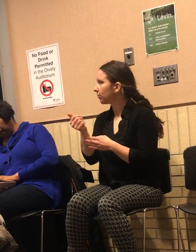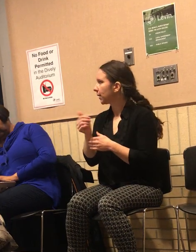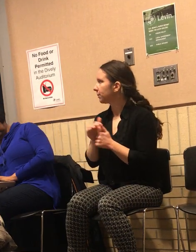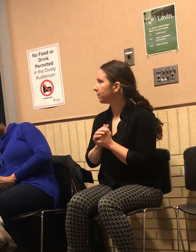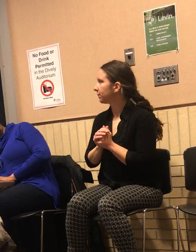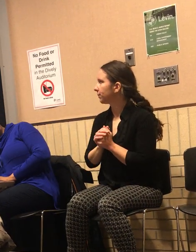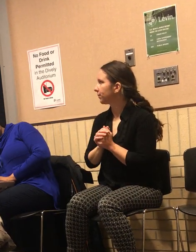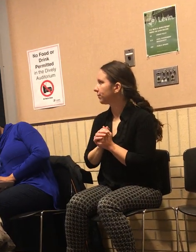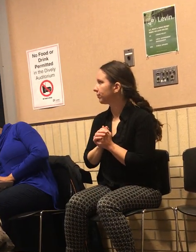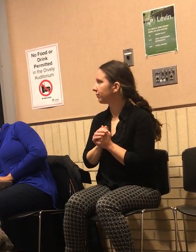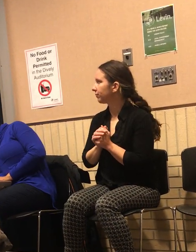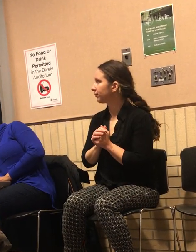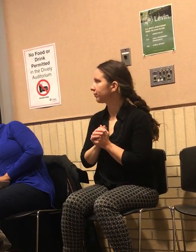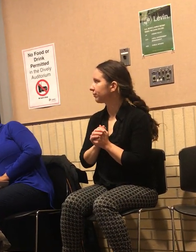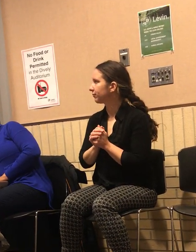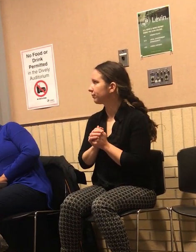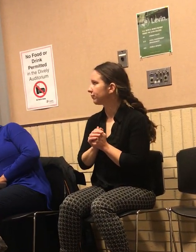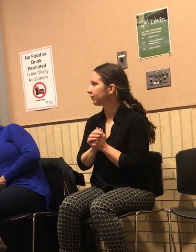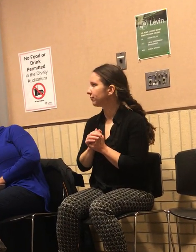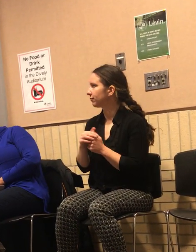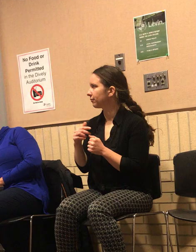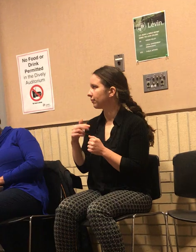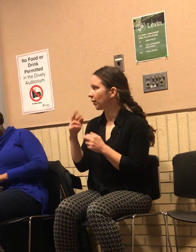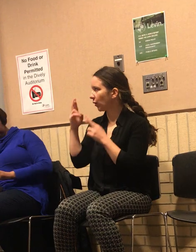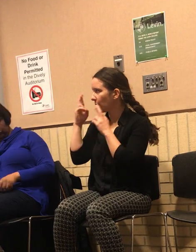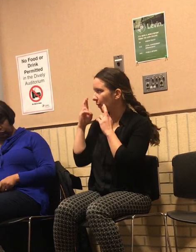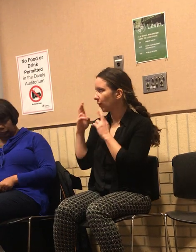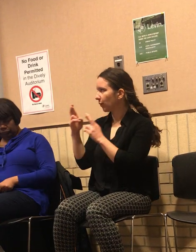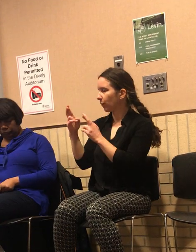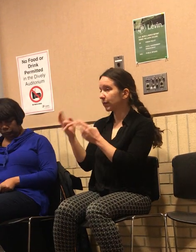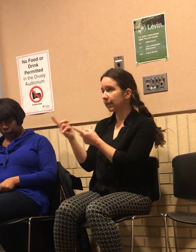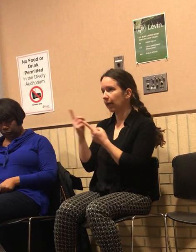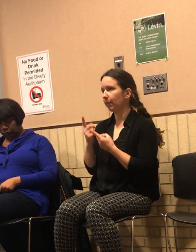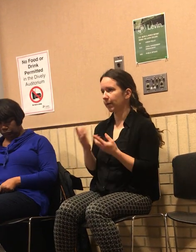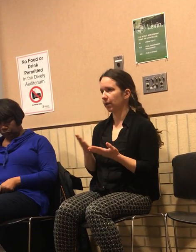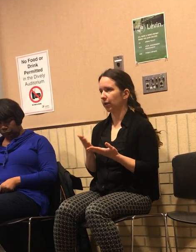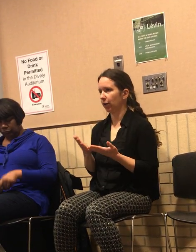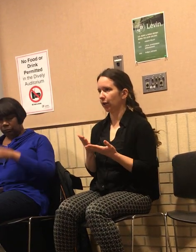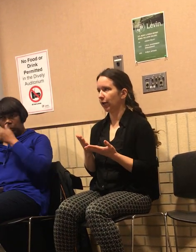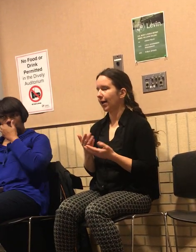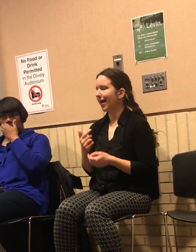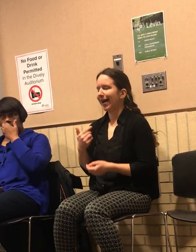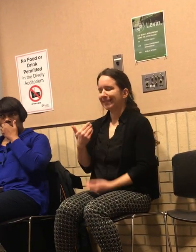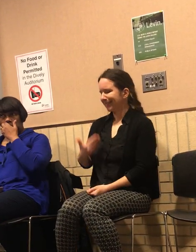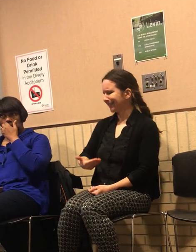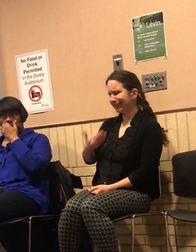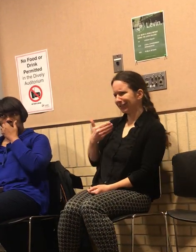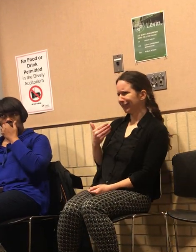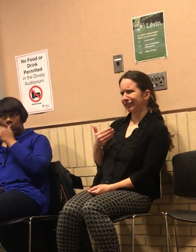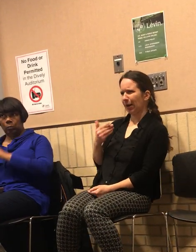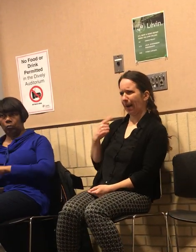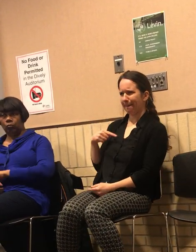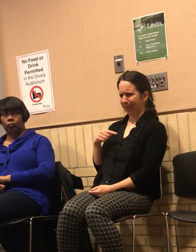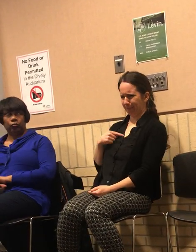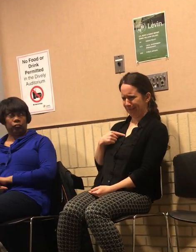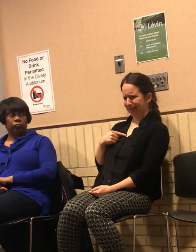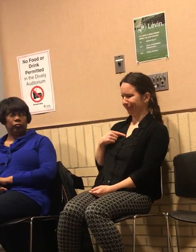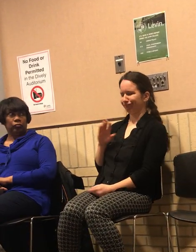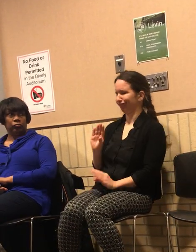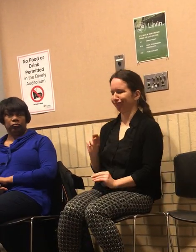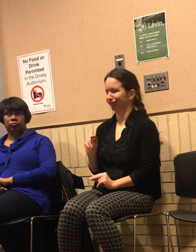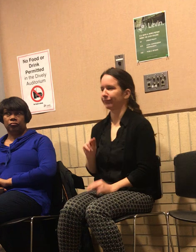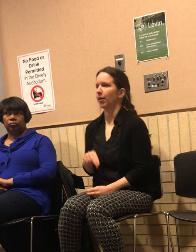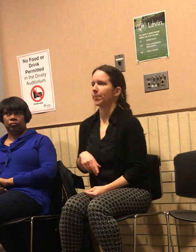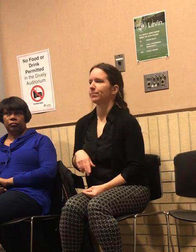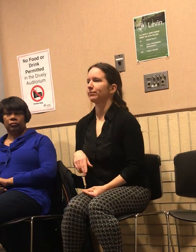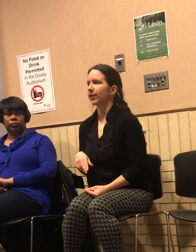Again, my purpose of coming here is I'm not a narcissist. That's not why I'm talking about me. But I feel like it's valuable as